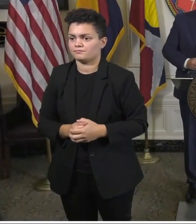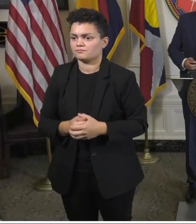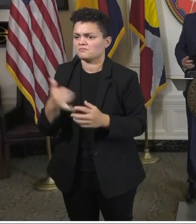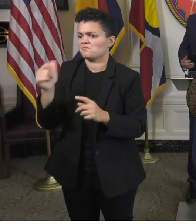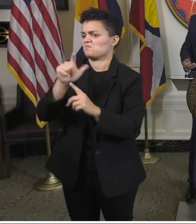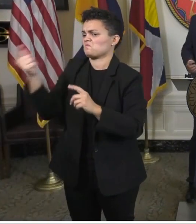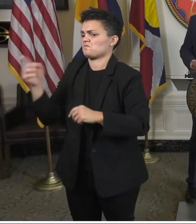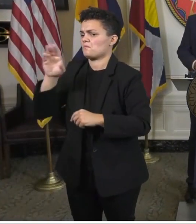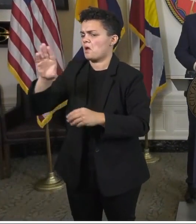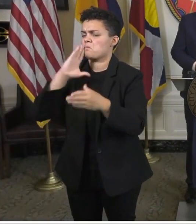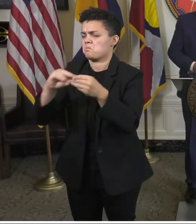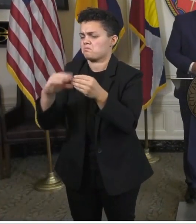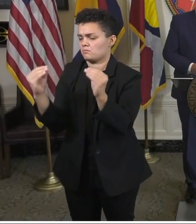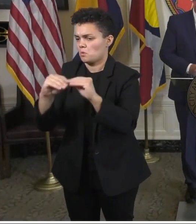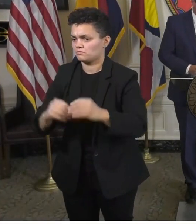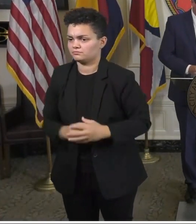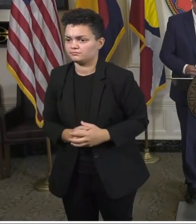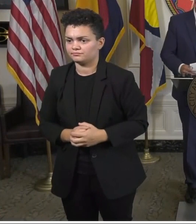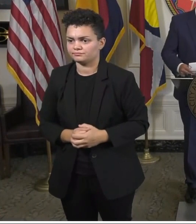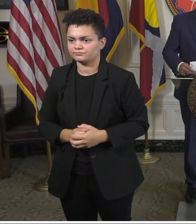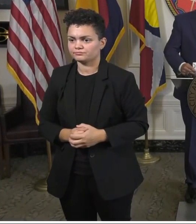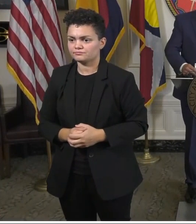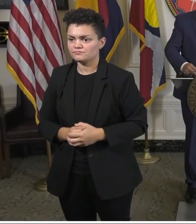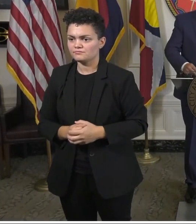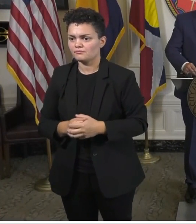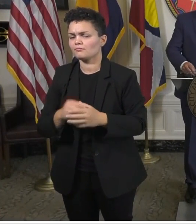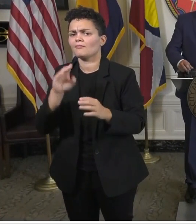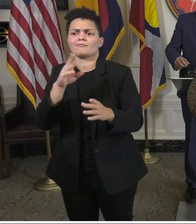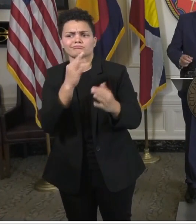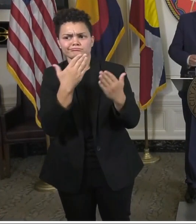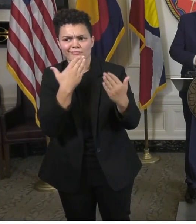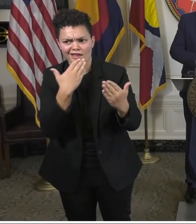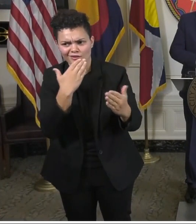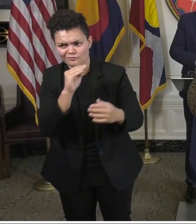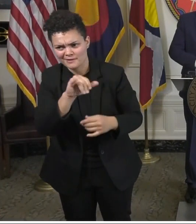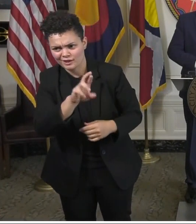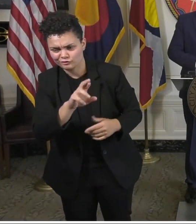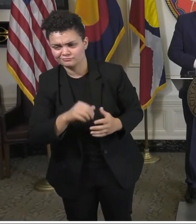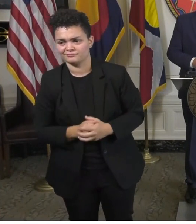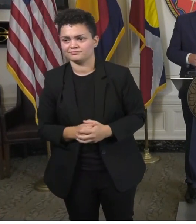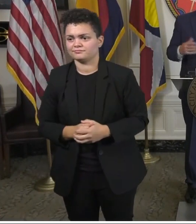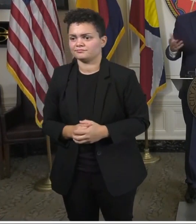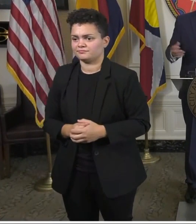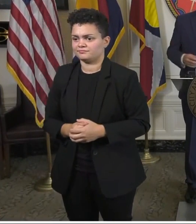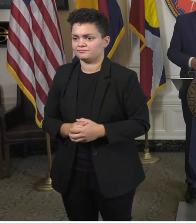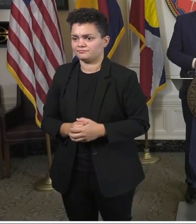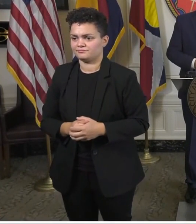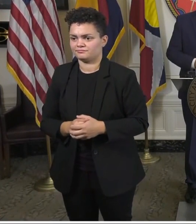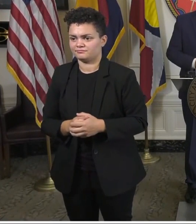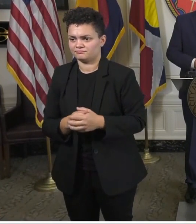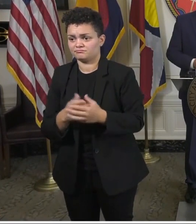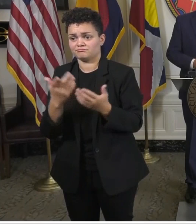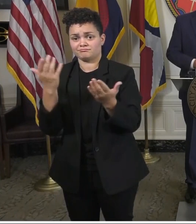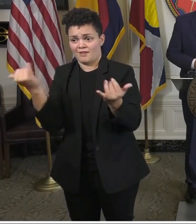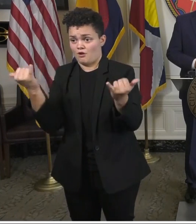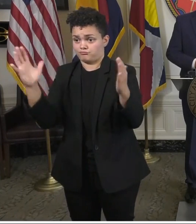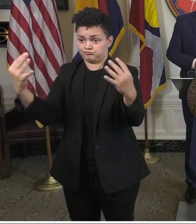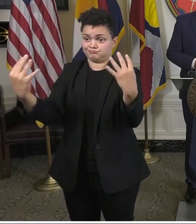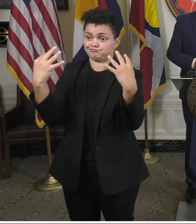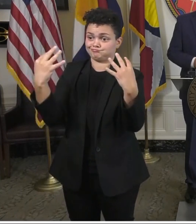Thank you, Mayor. I want to thank everyone else who's able to join us this morning, this afternoon, actually. You know, historically, when I've given my updates, I've